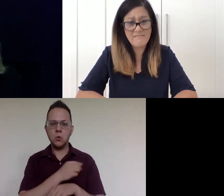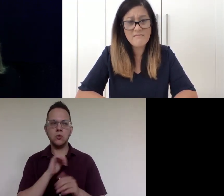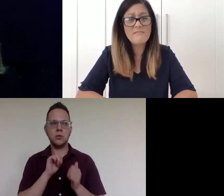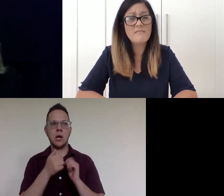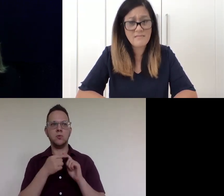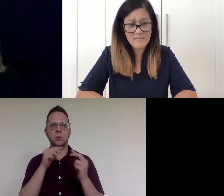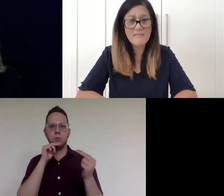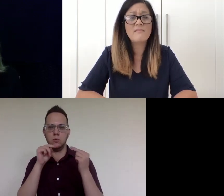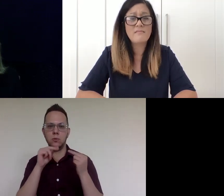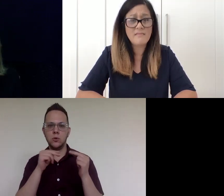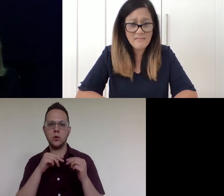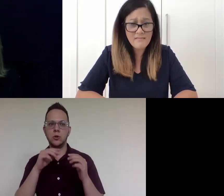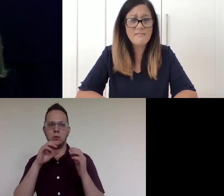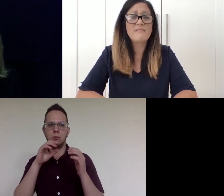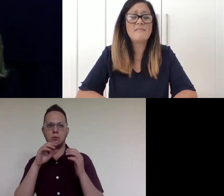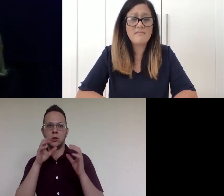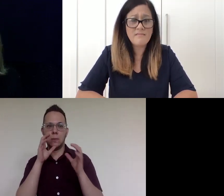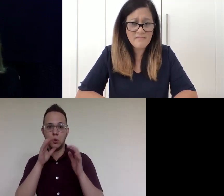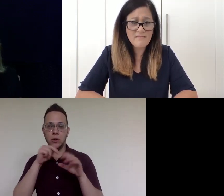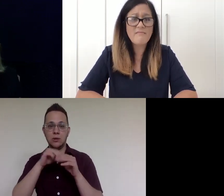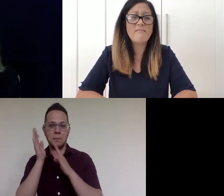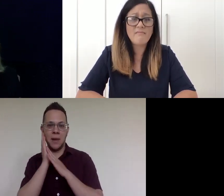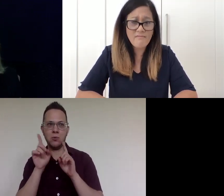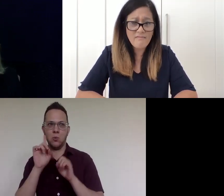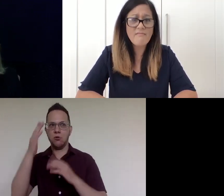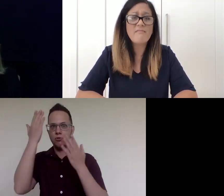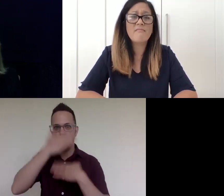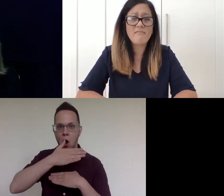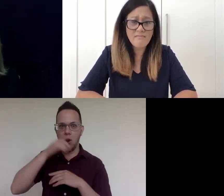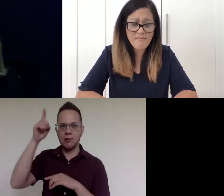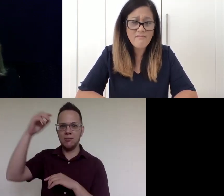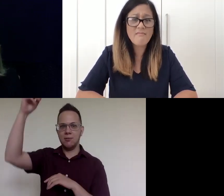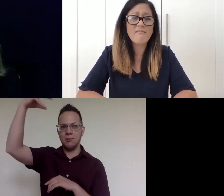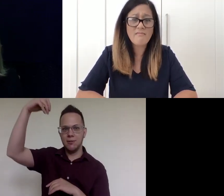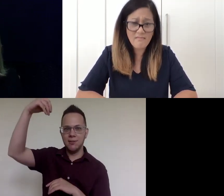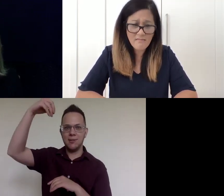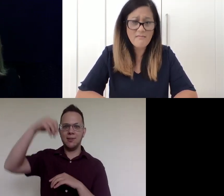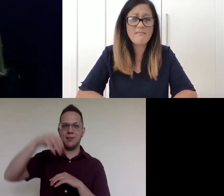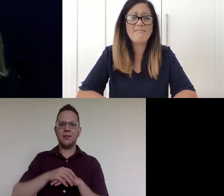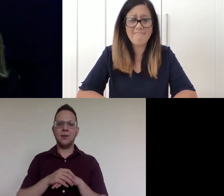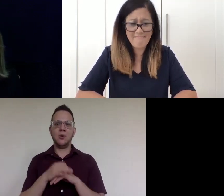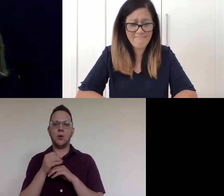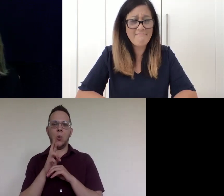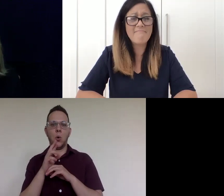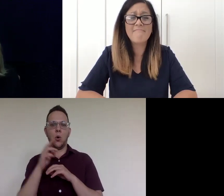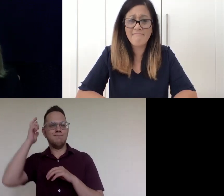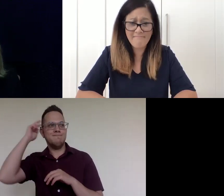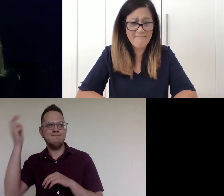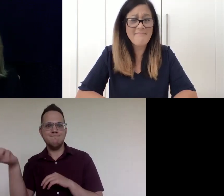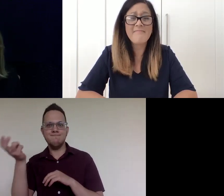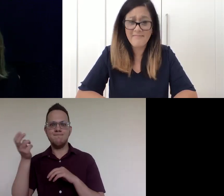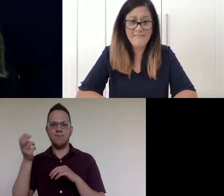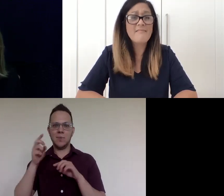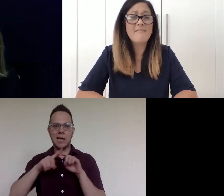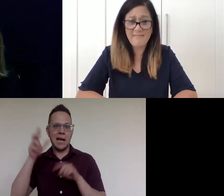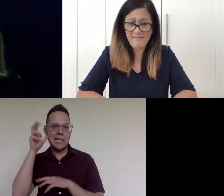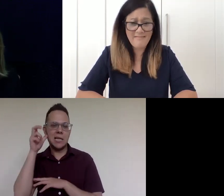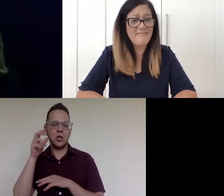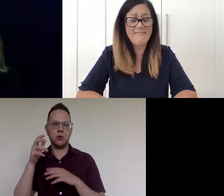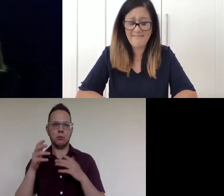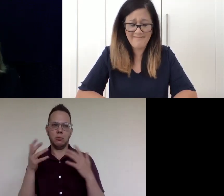negotiating communication with your partner and you're both in bed and it's dark and you really need to turn the light